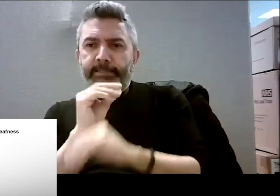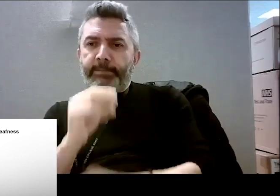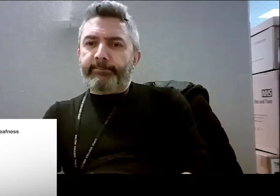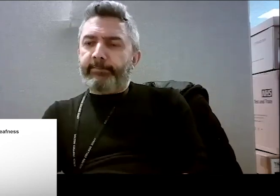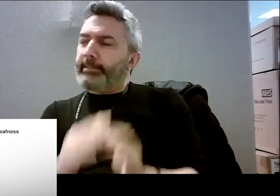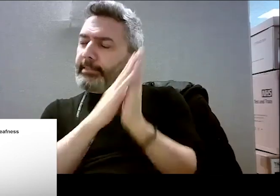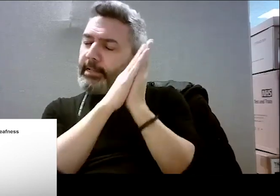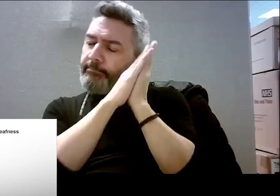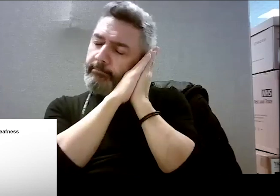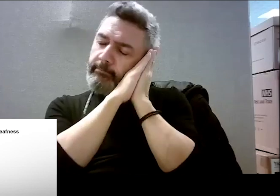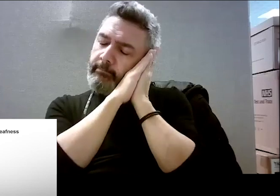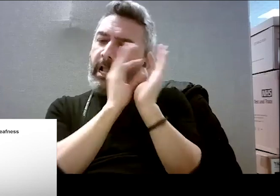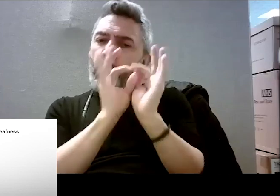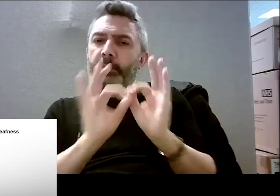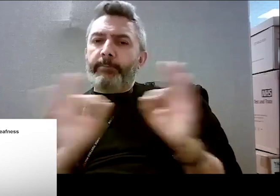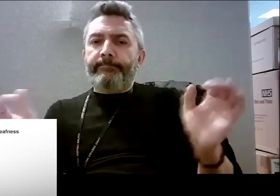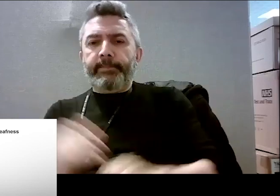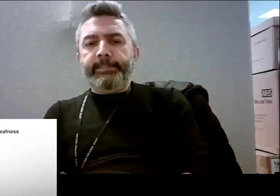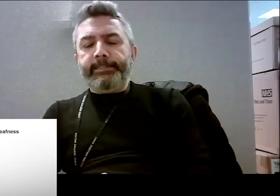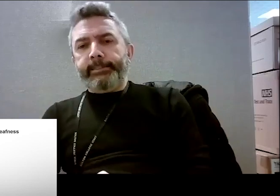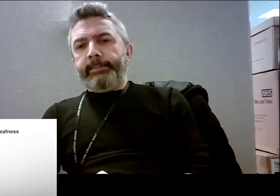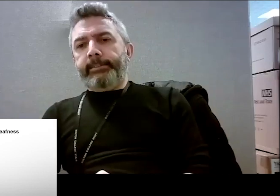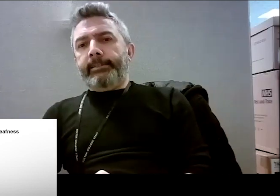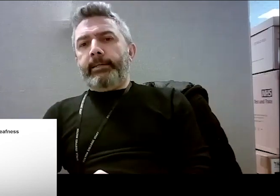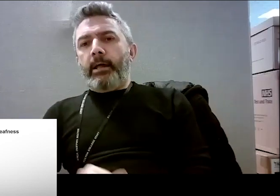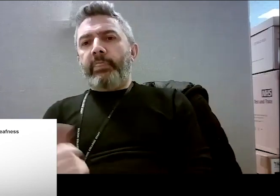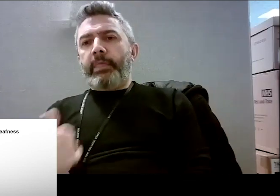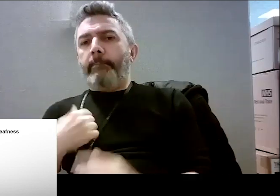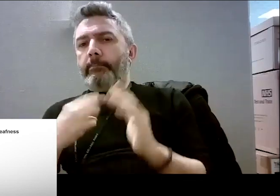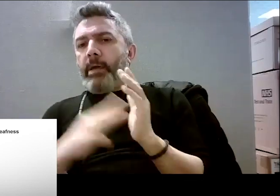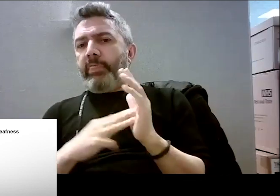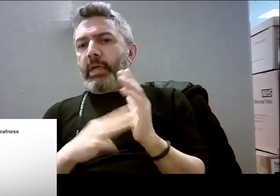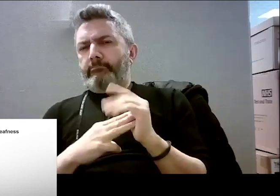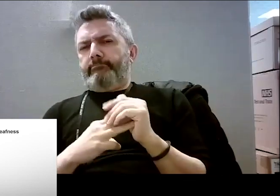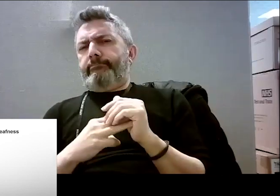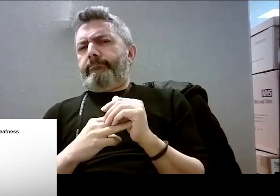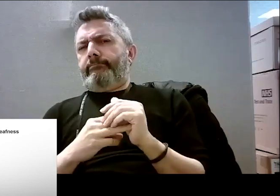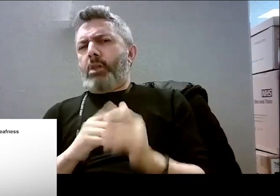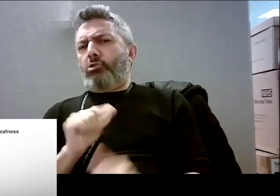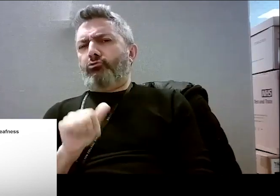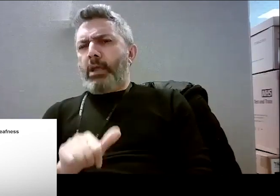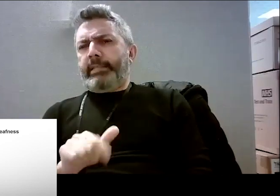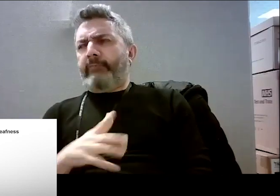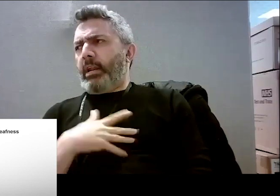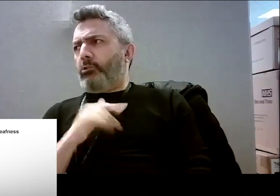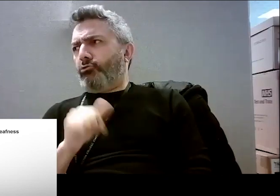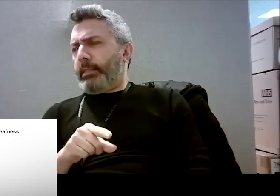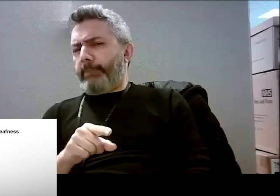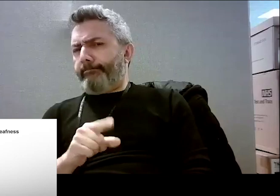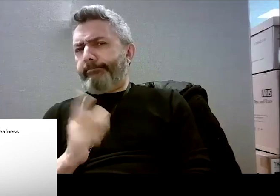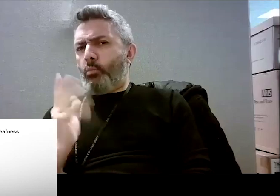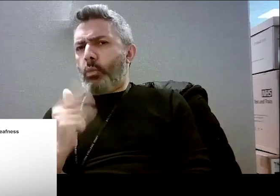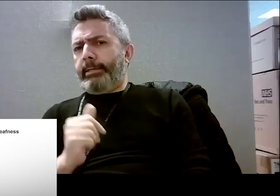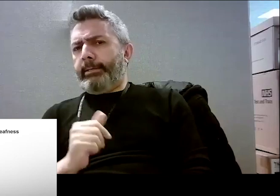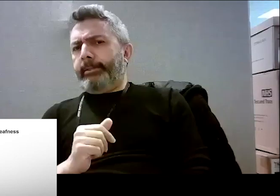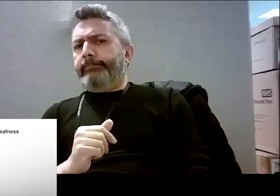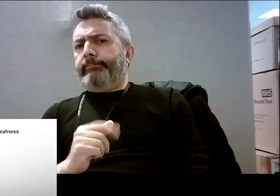not disturbed whatsoever, very, very quiet. My mum thought, this isn't right. The house